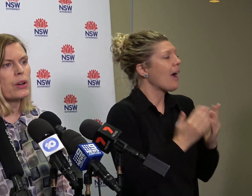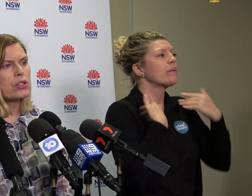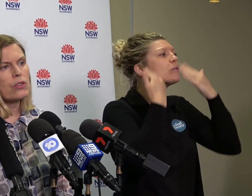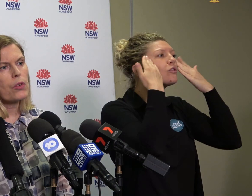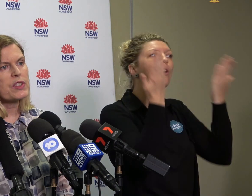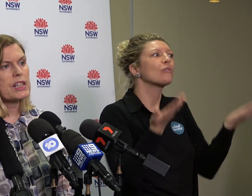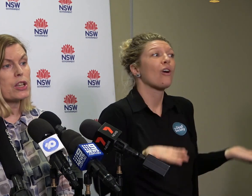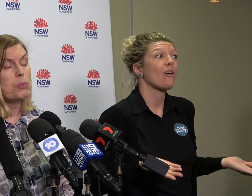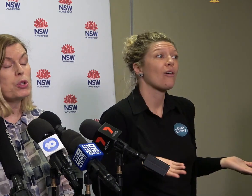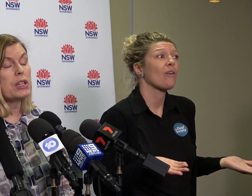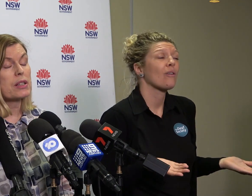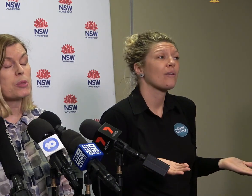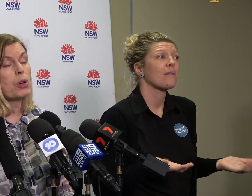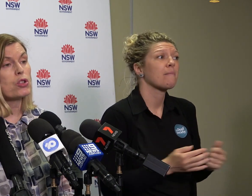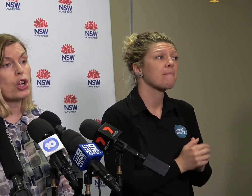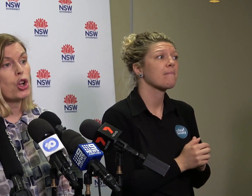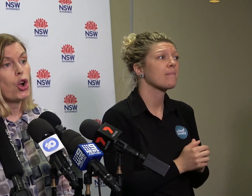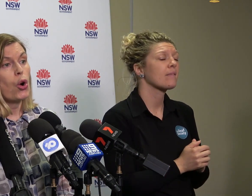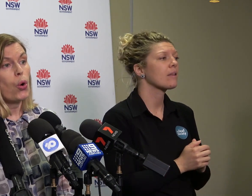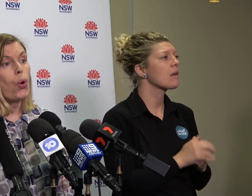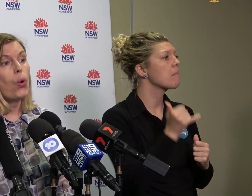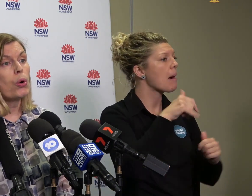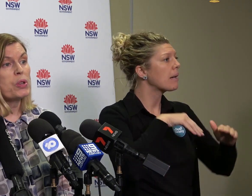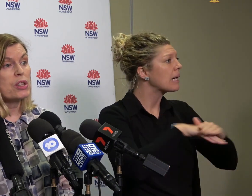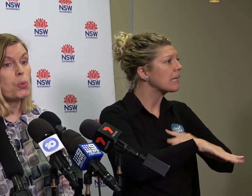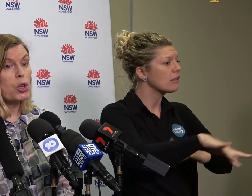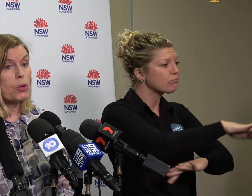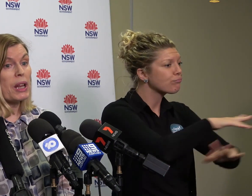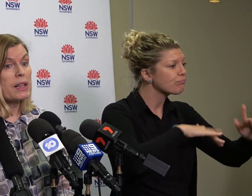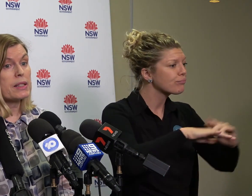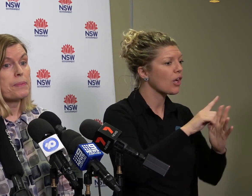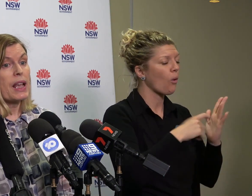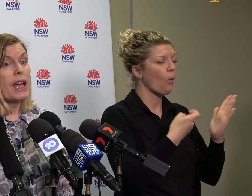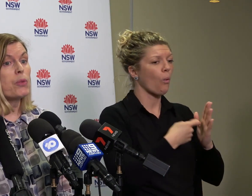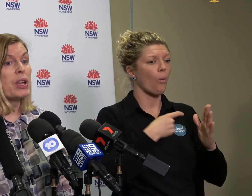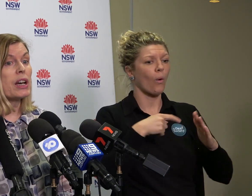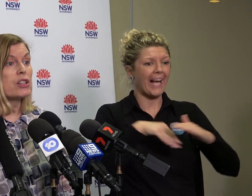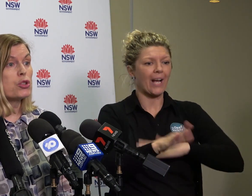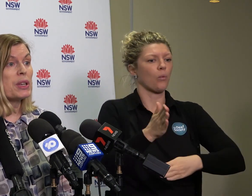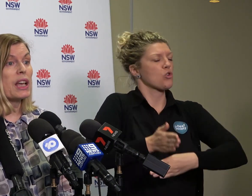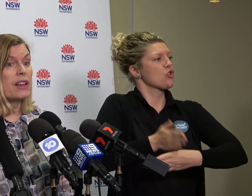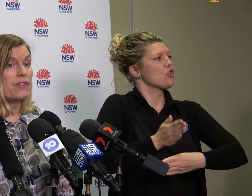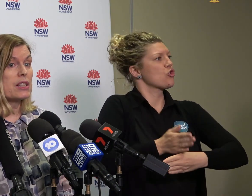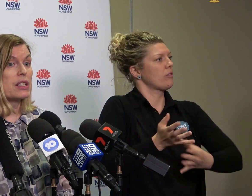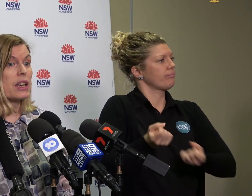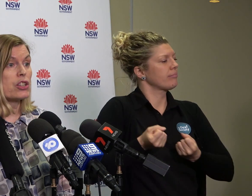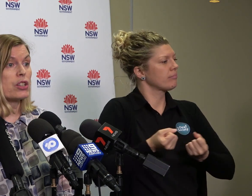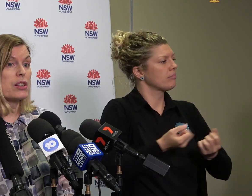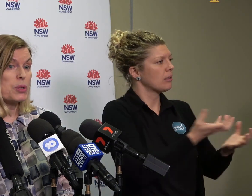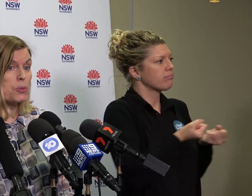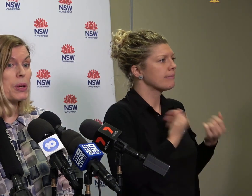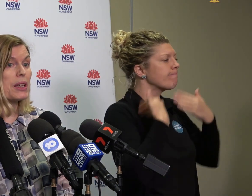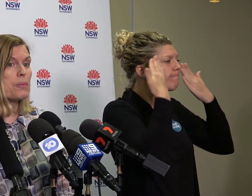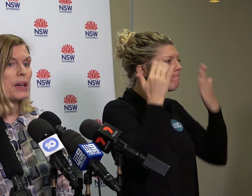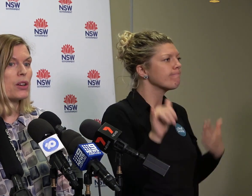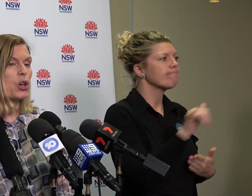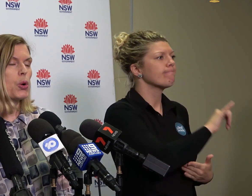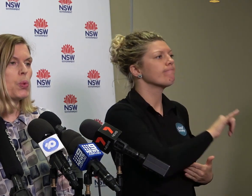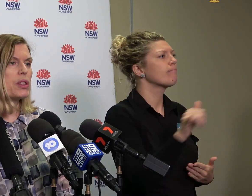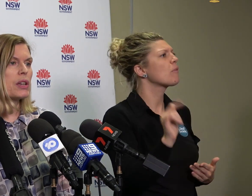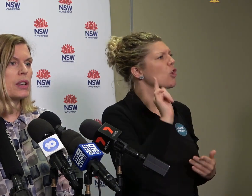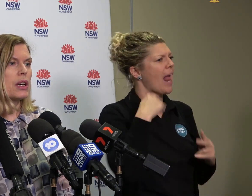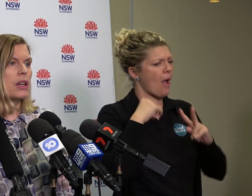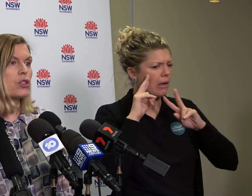two scenarios are obviously community exposure or within the workplace, and we are doing an investigation as we speak